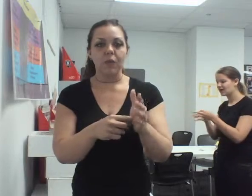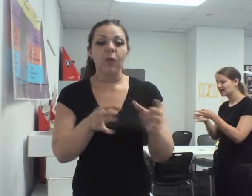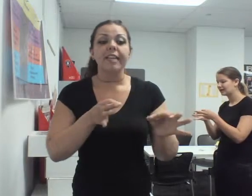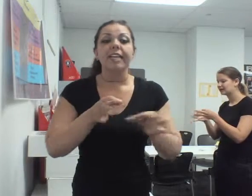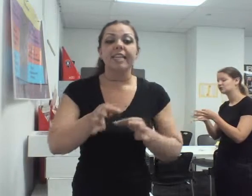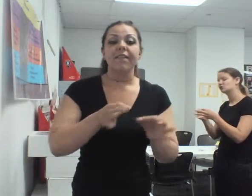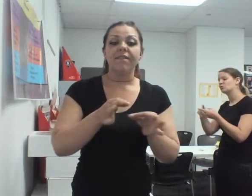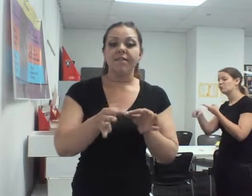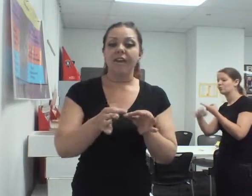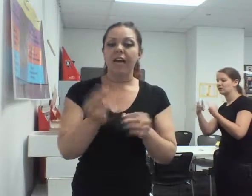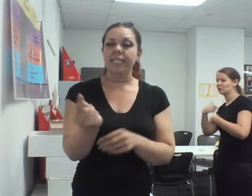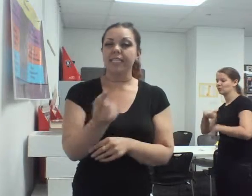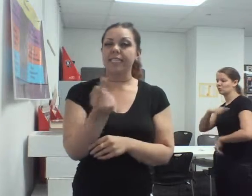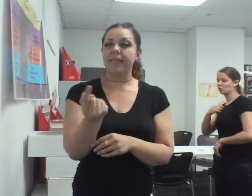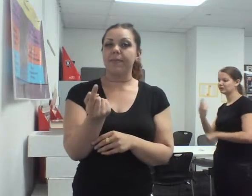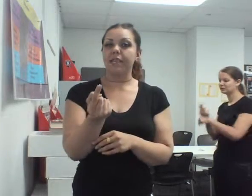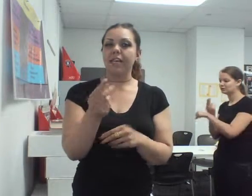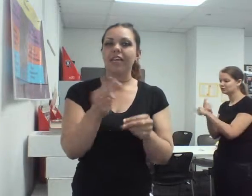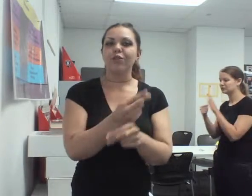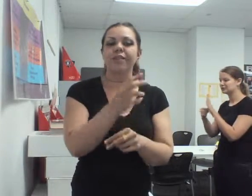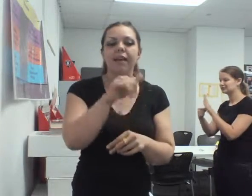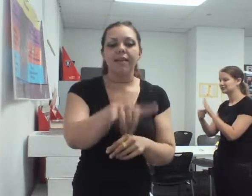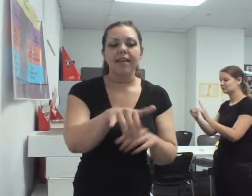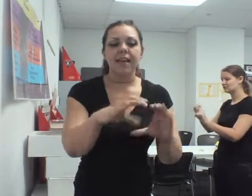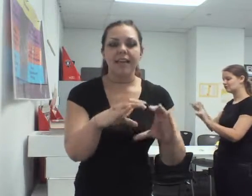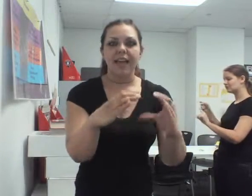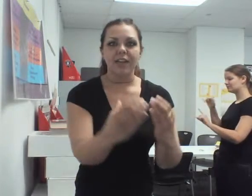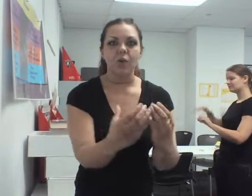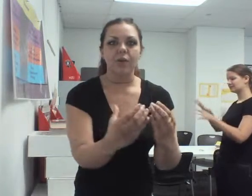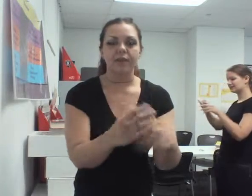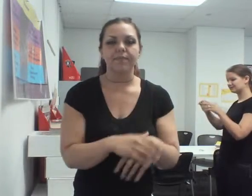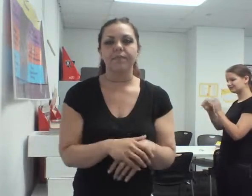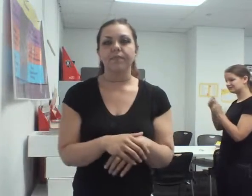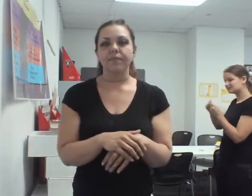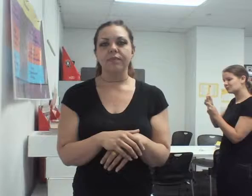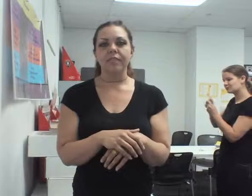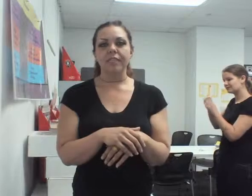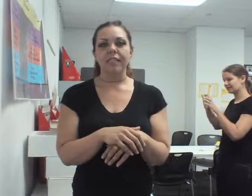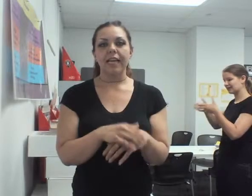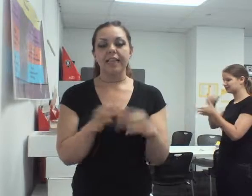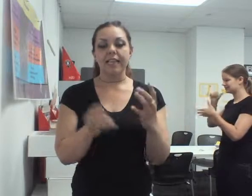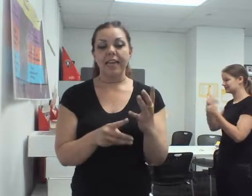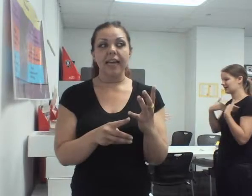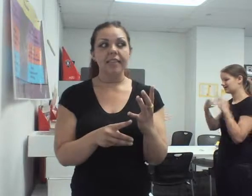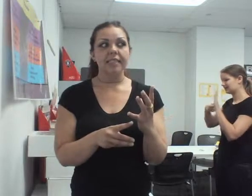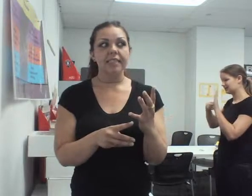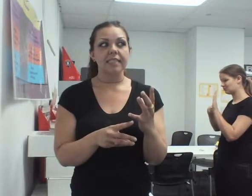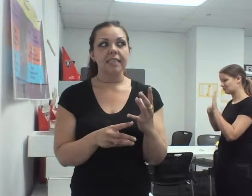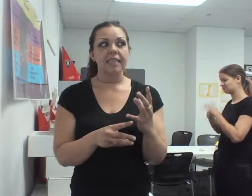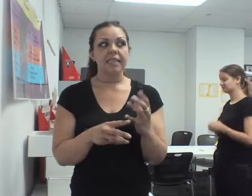examples of that category. The next one is couching, which